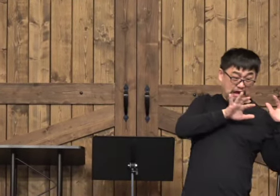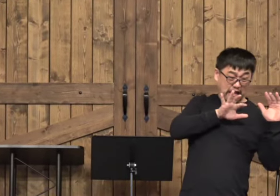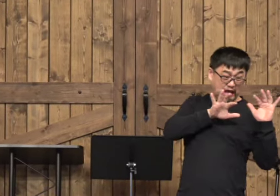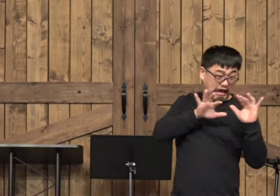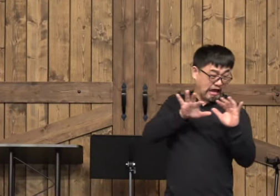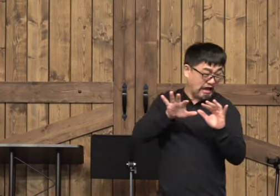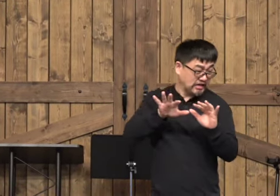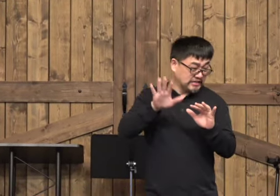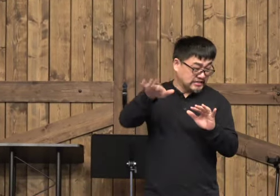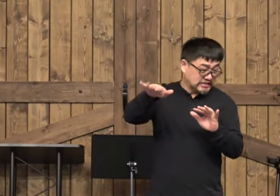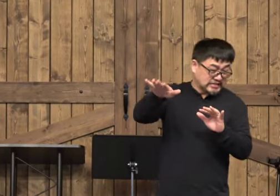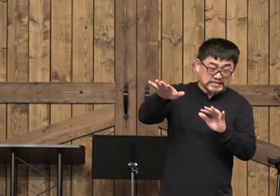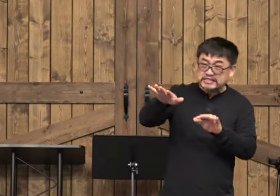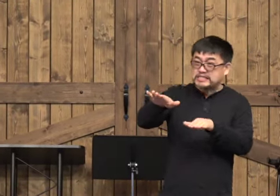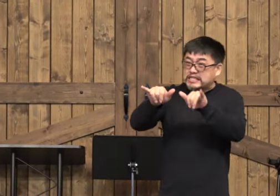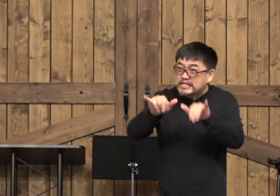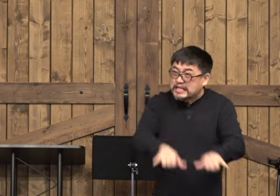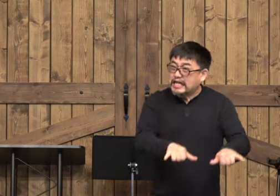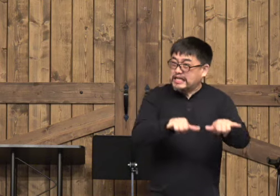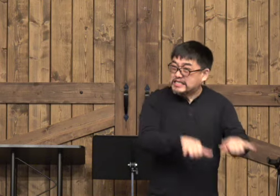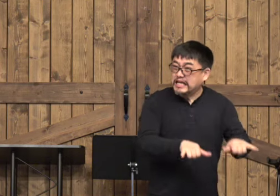And all of the people came after him.